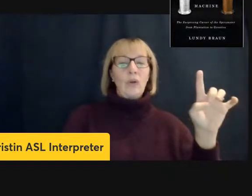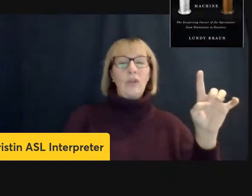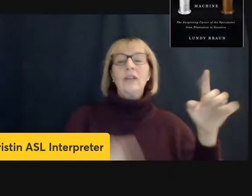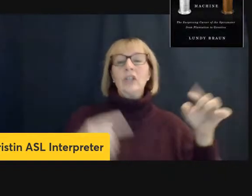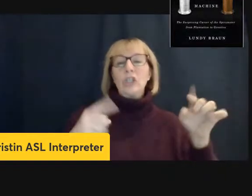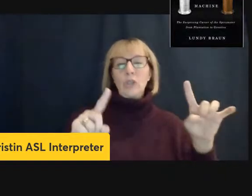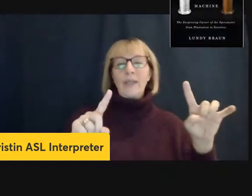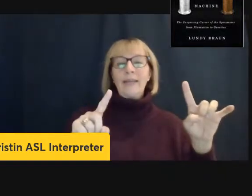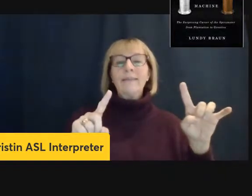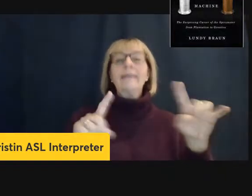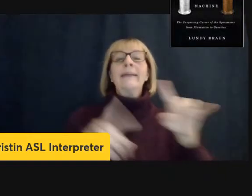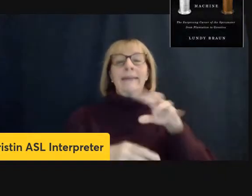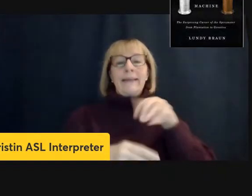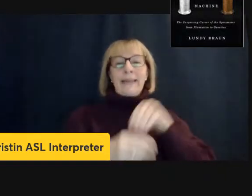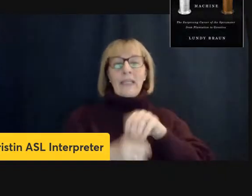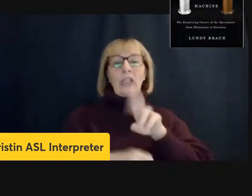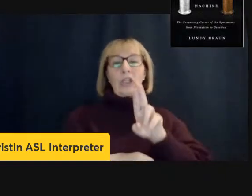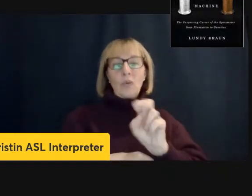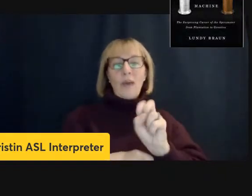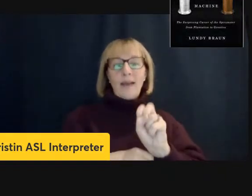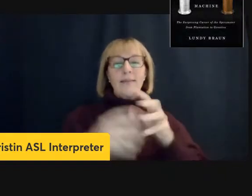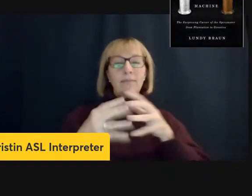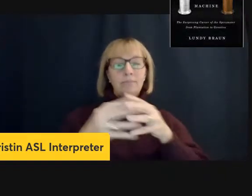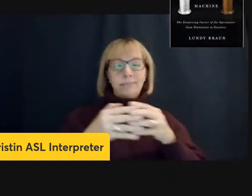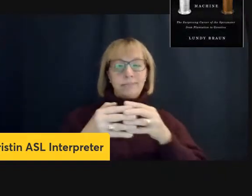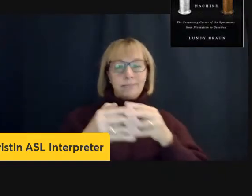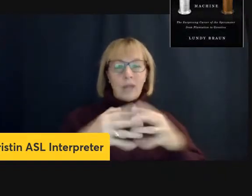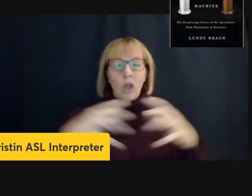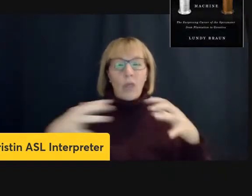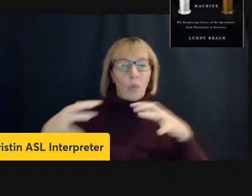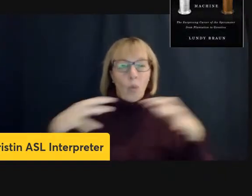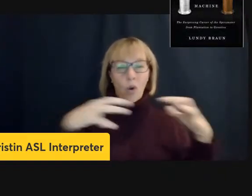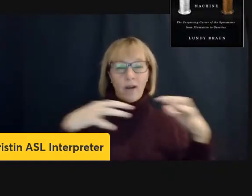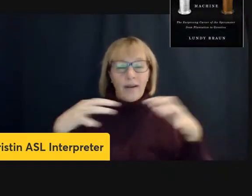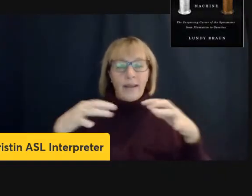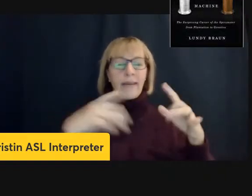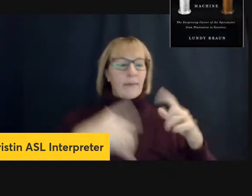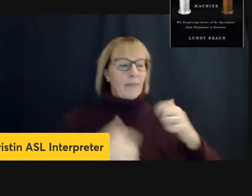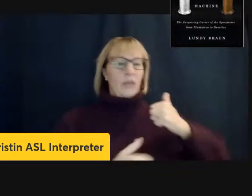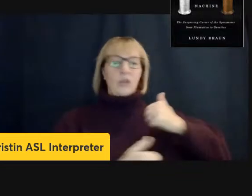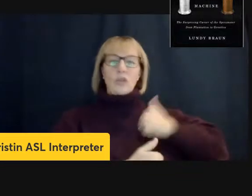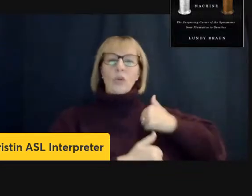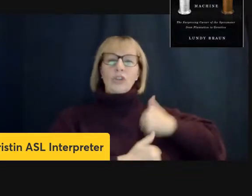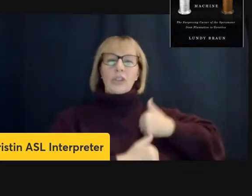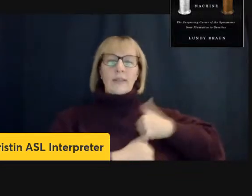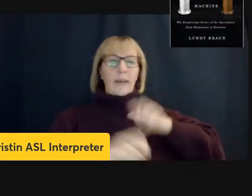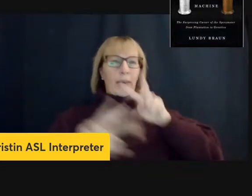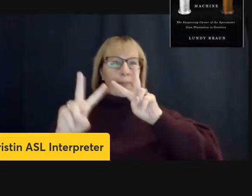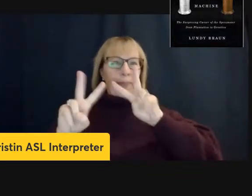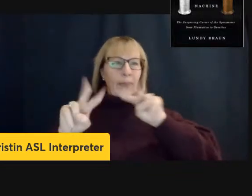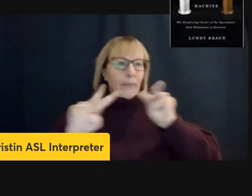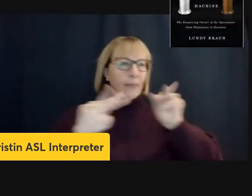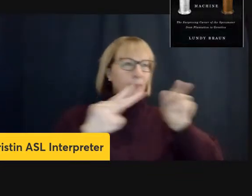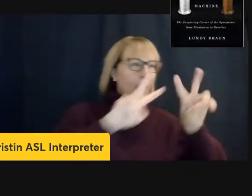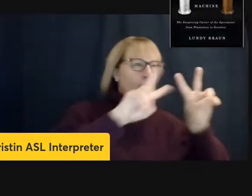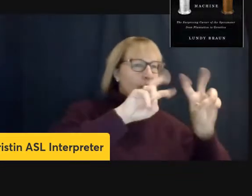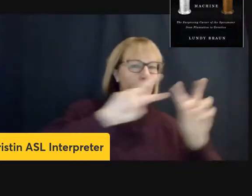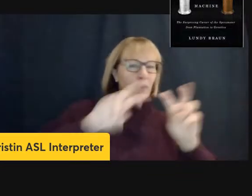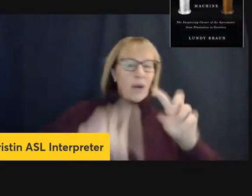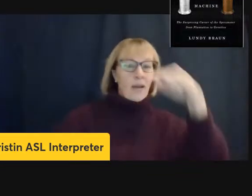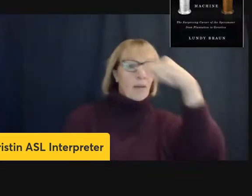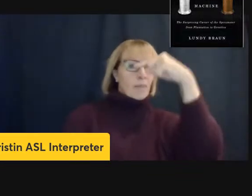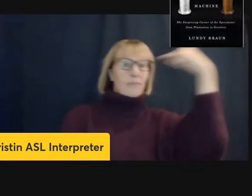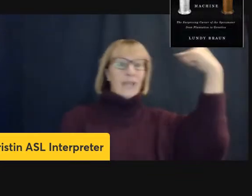War to conduct an anthropometric study of Union soldiers. By the end of the Civil War, Black soldiers